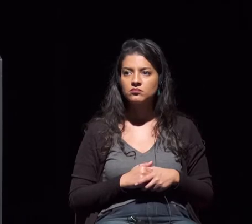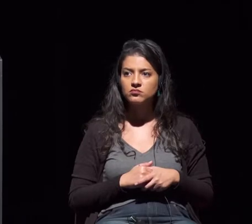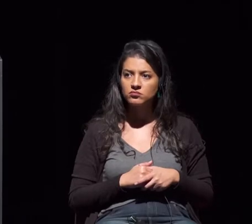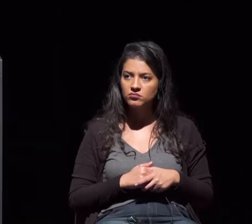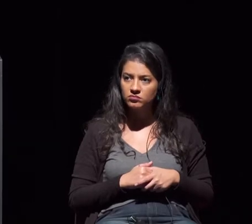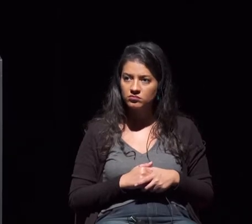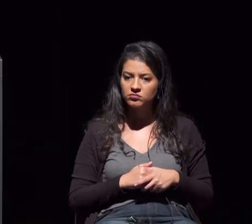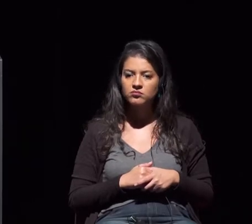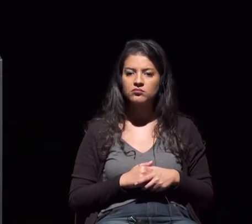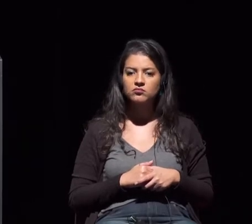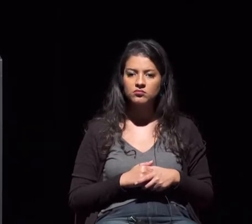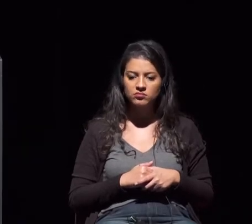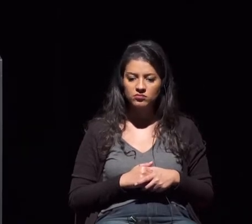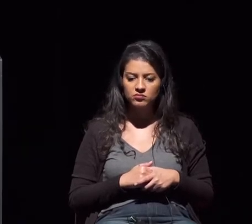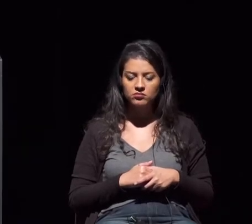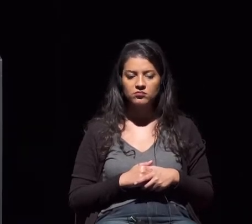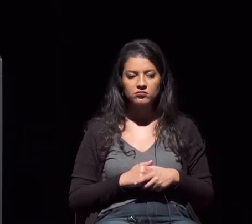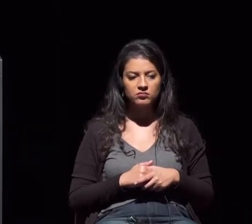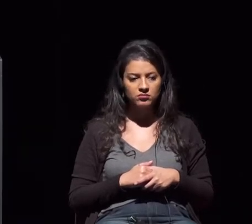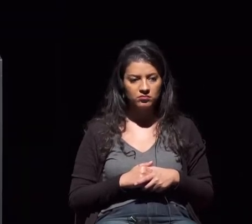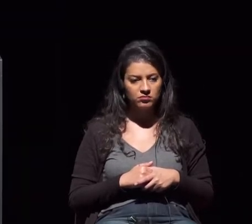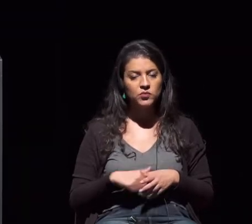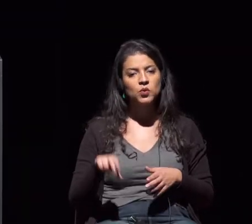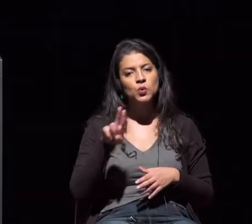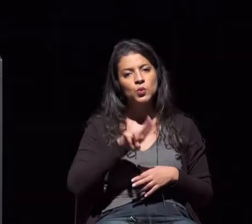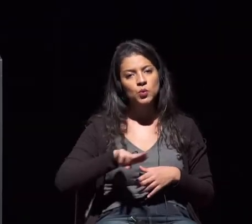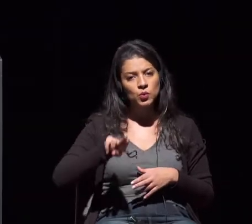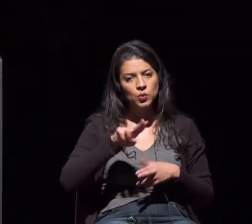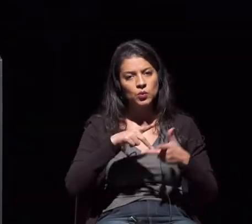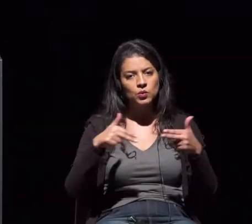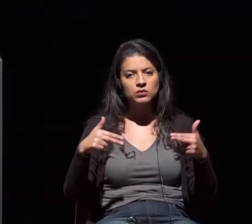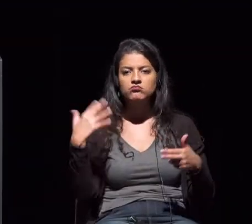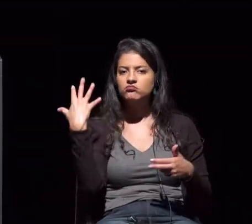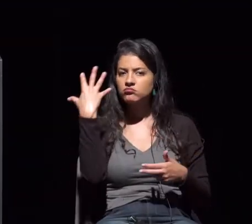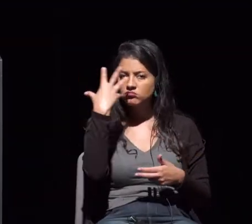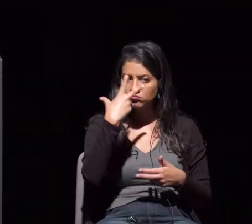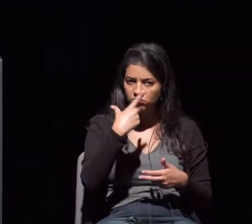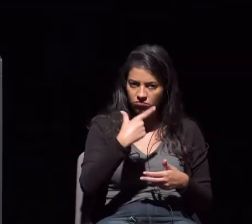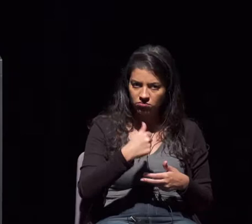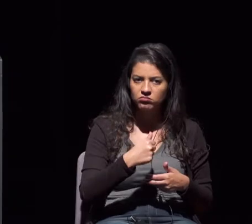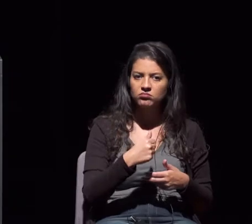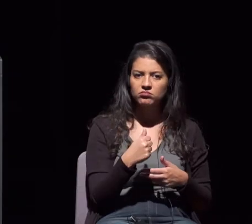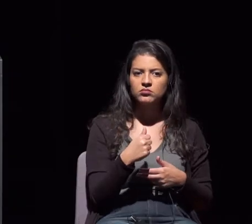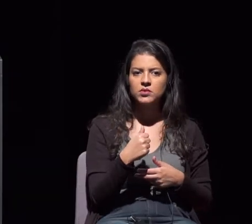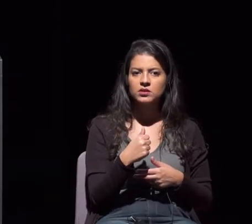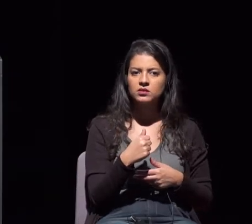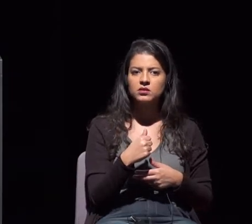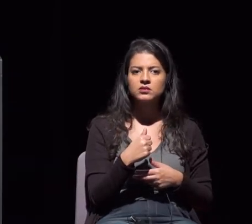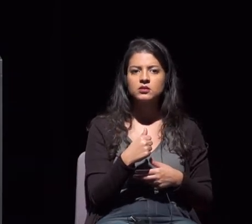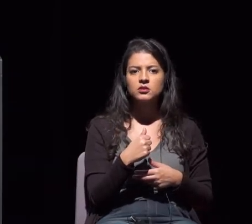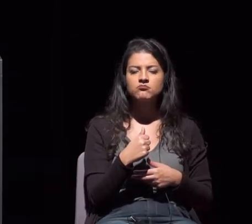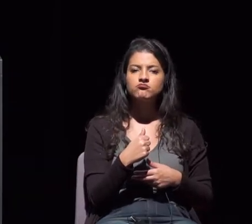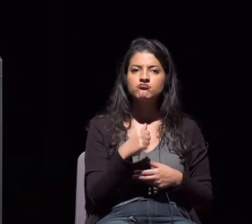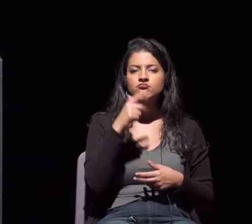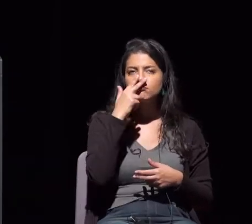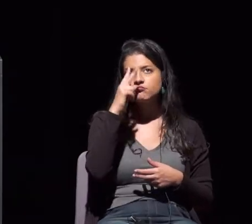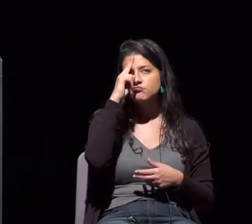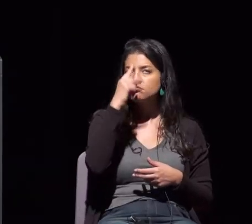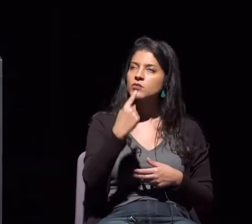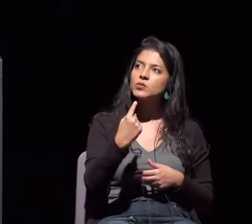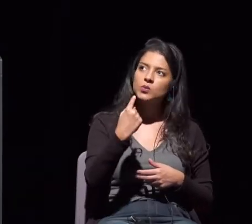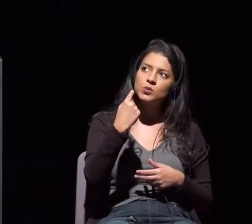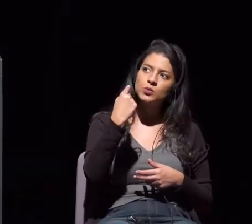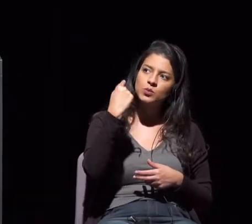attention to the history of you know, plaiting and embroidery that was brought, that was part of the sort of African